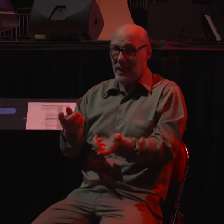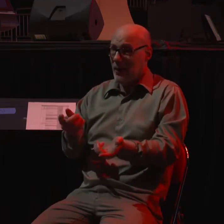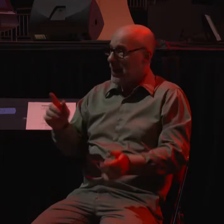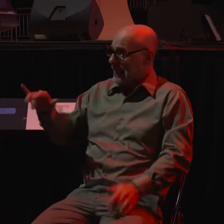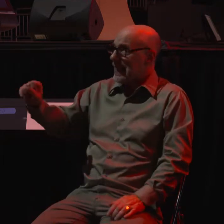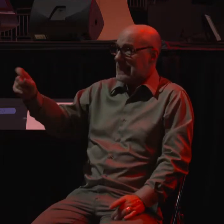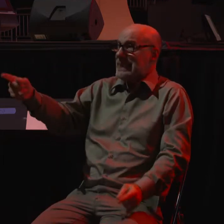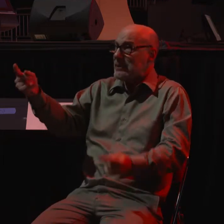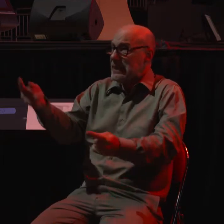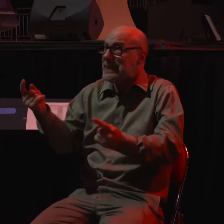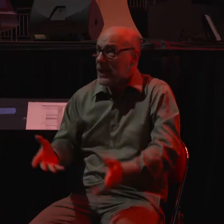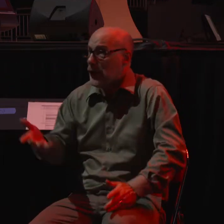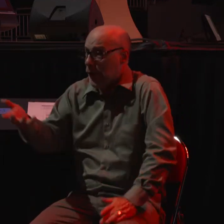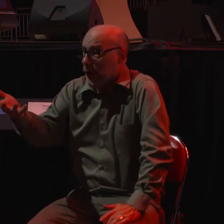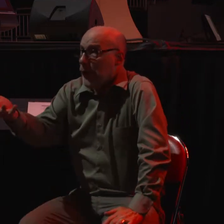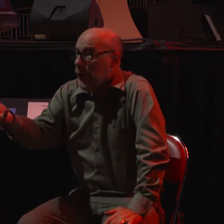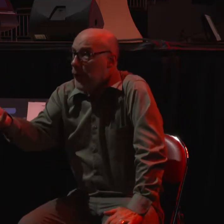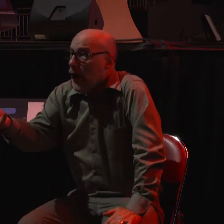I mean, what?